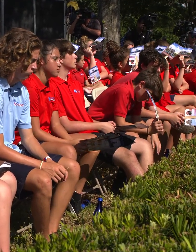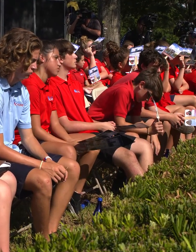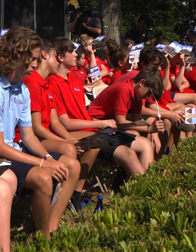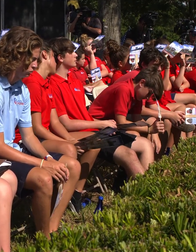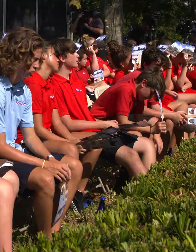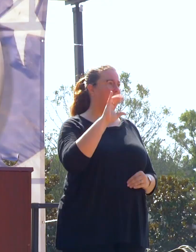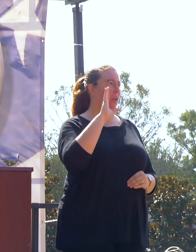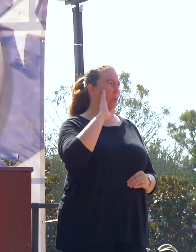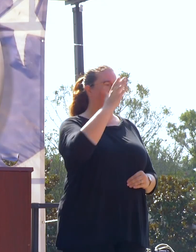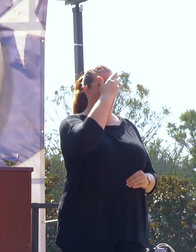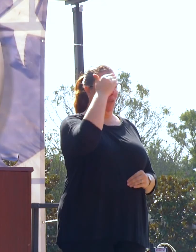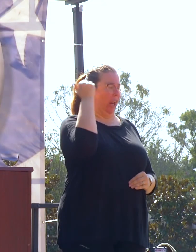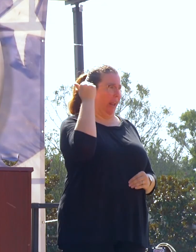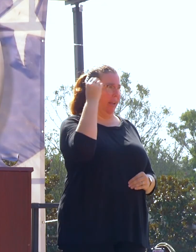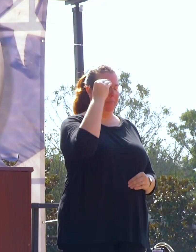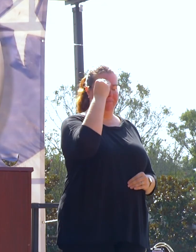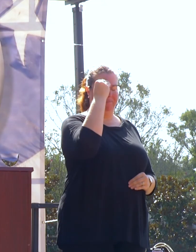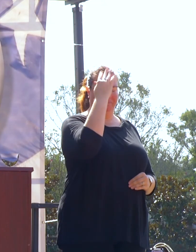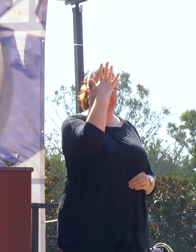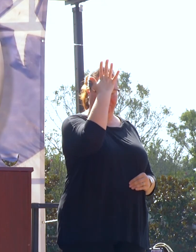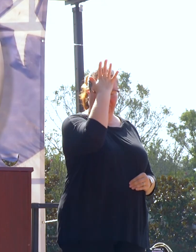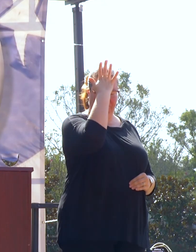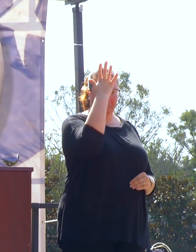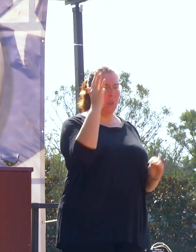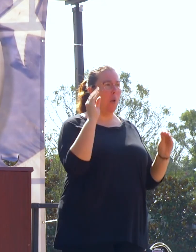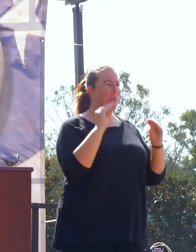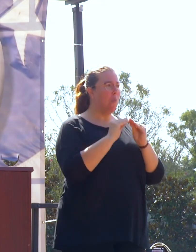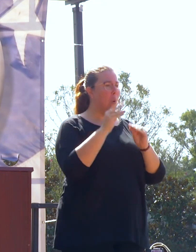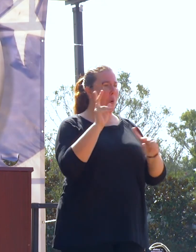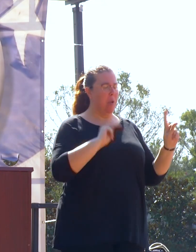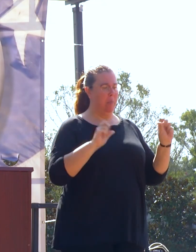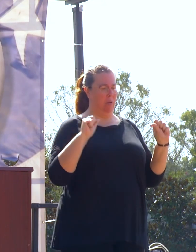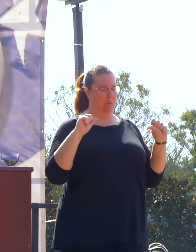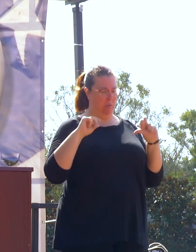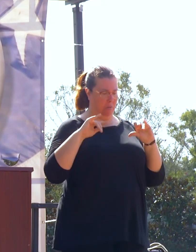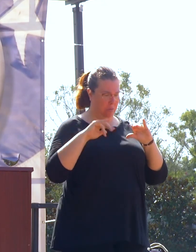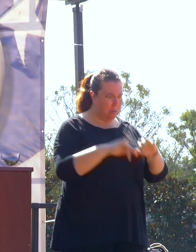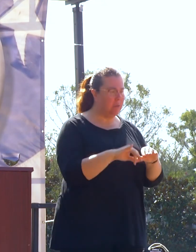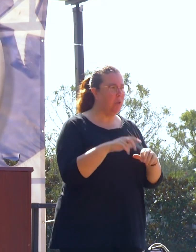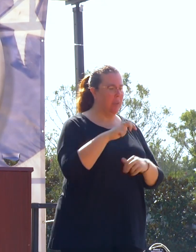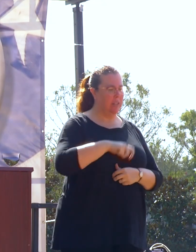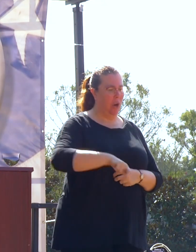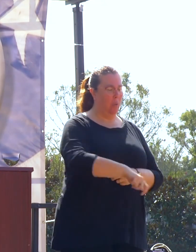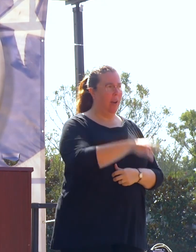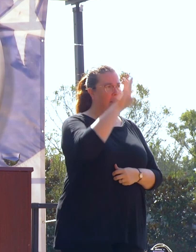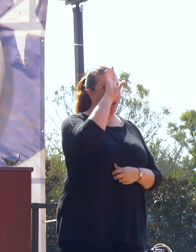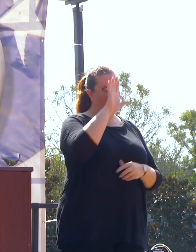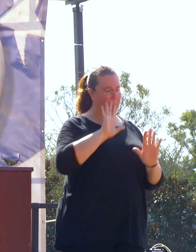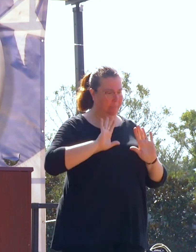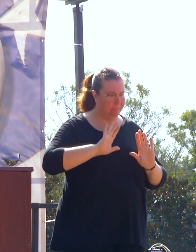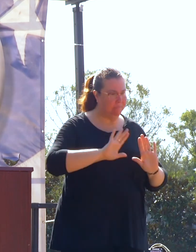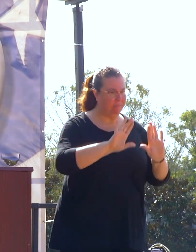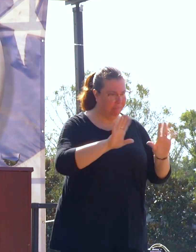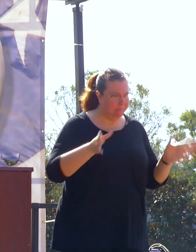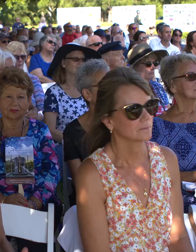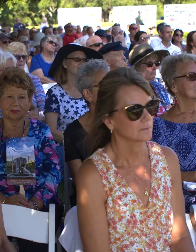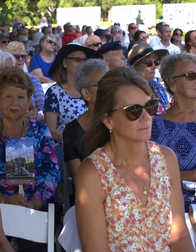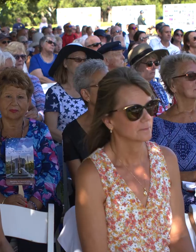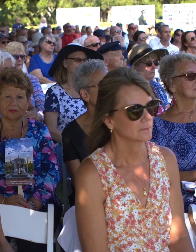trying to escape. As more people streamed in from the stairwells of the three buildings, firemen pushed us towards the south